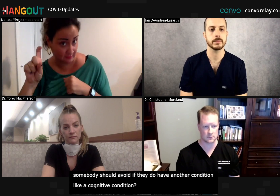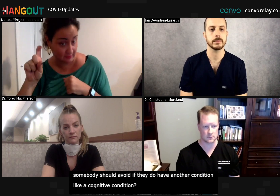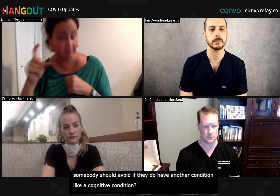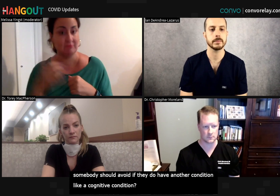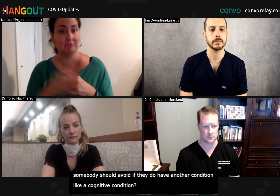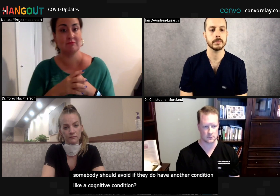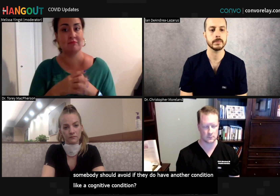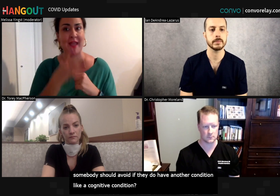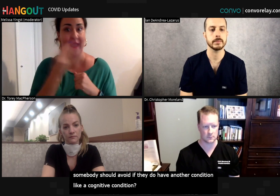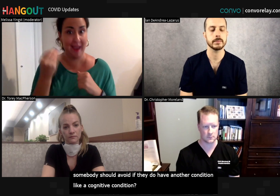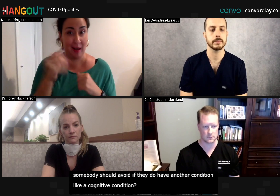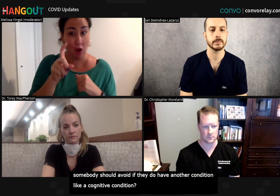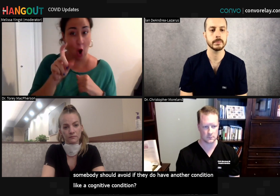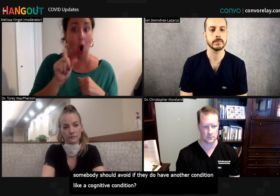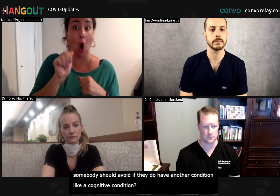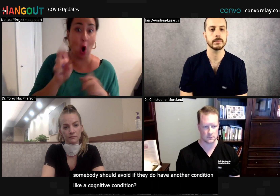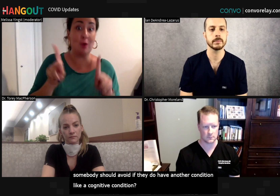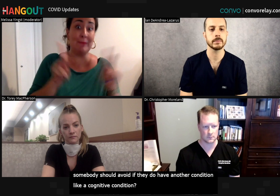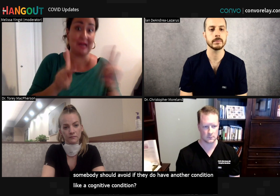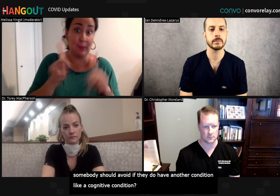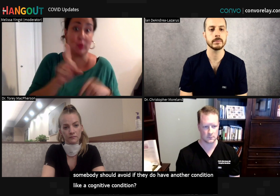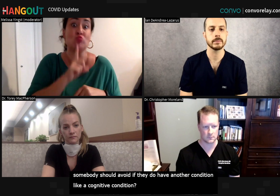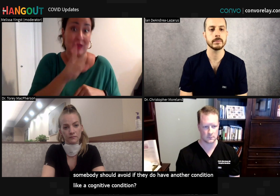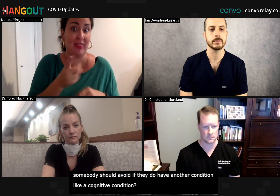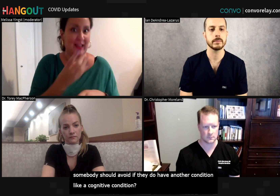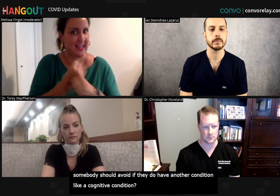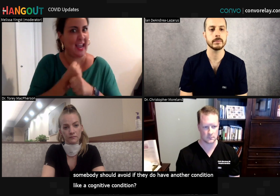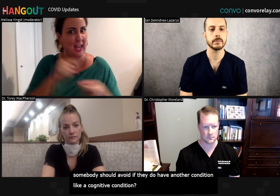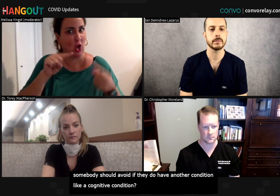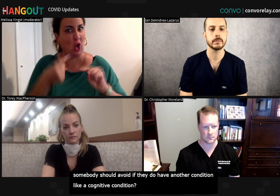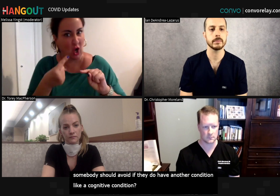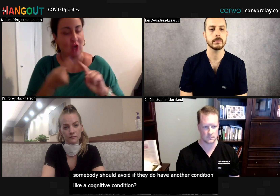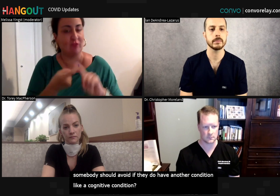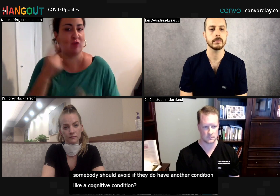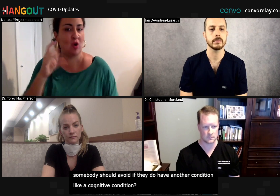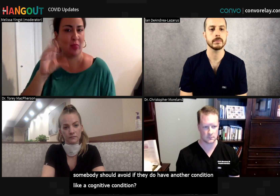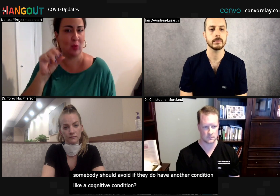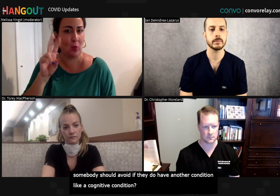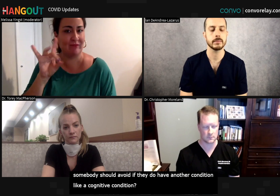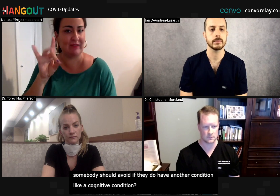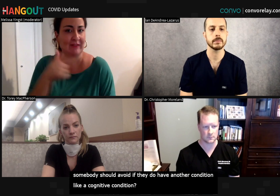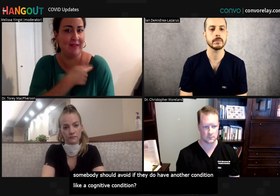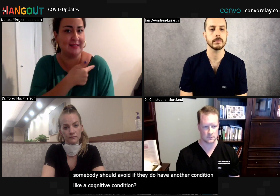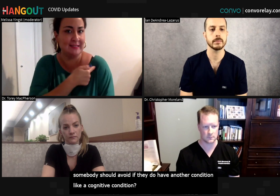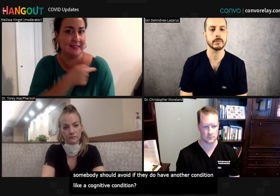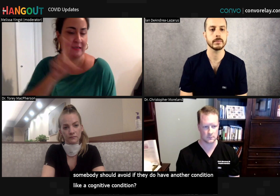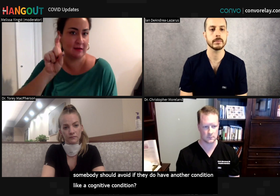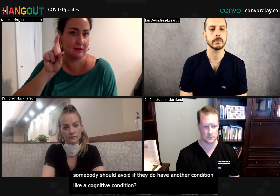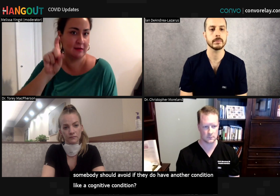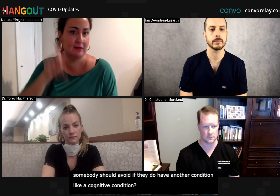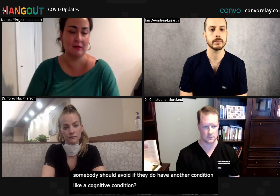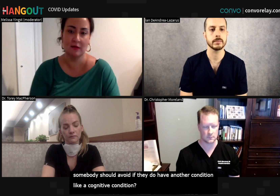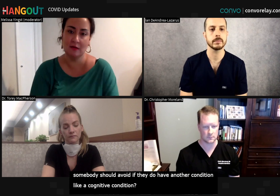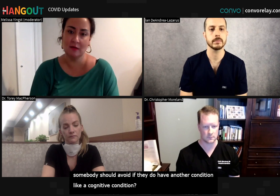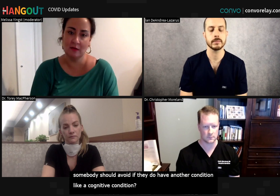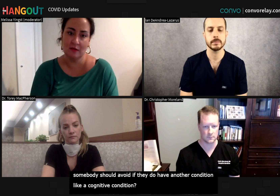Would you recommend that those categories of people wait? And are people really getting hurt from the COVID